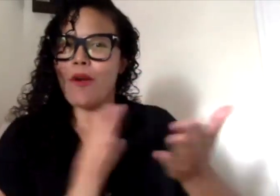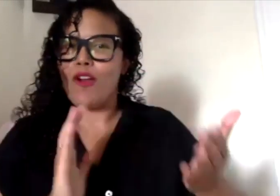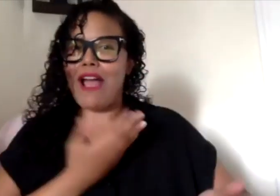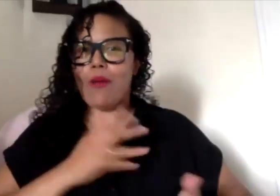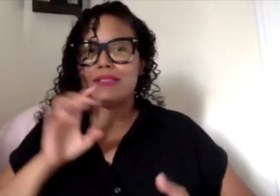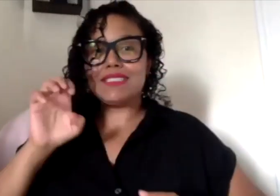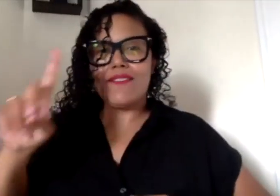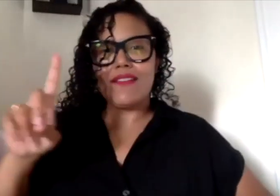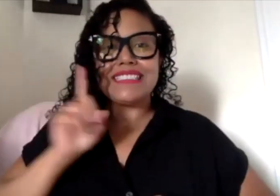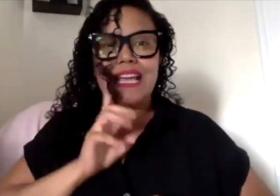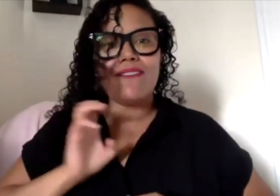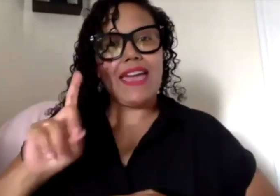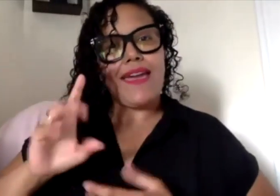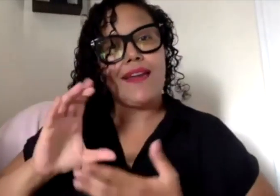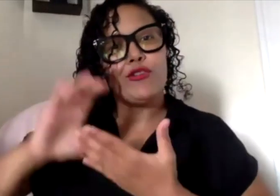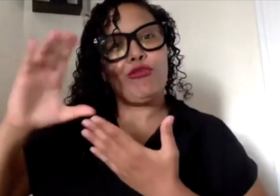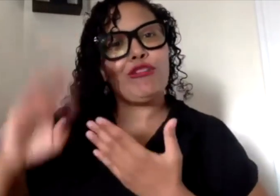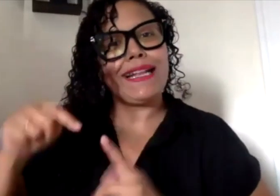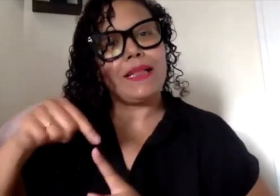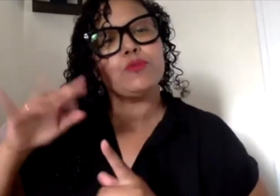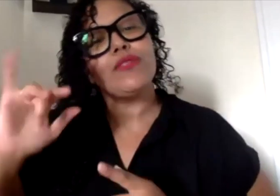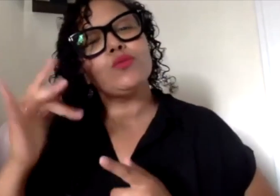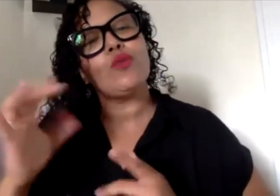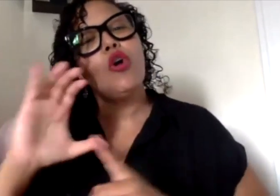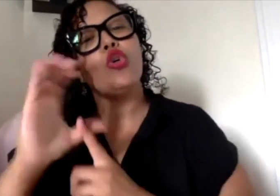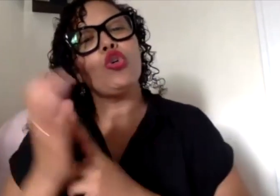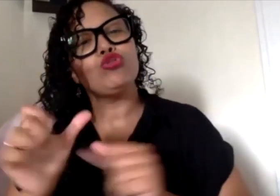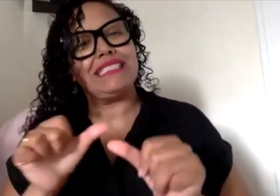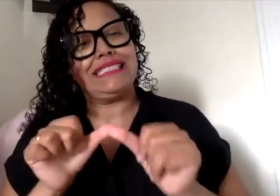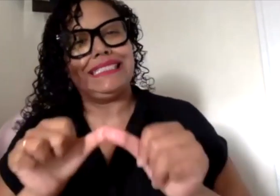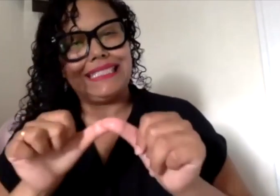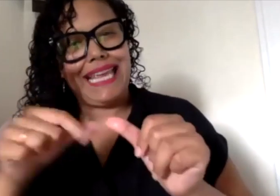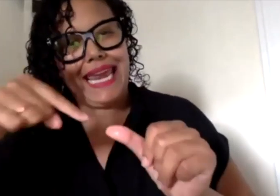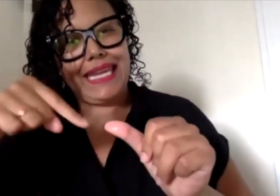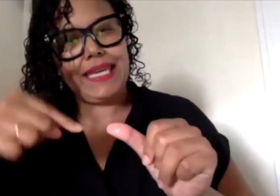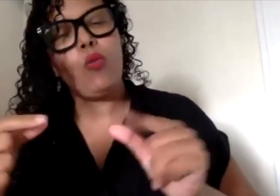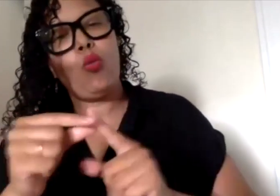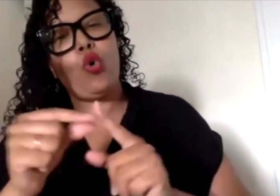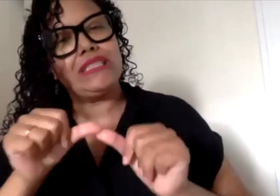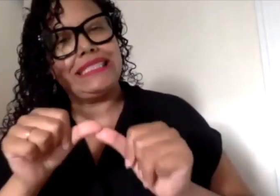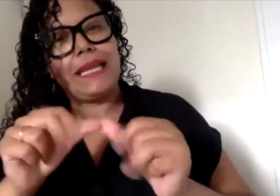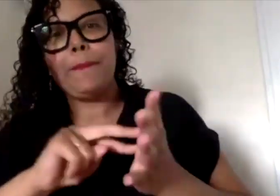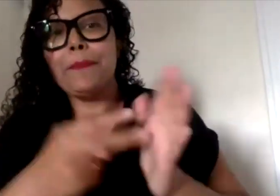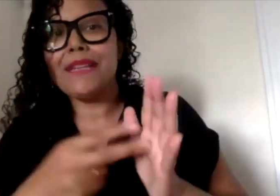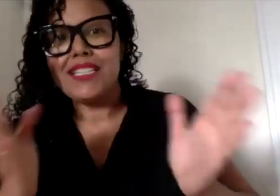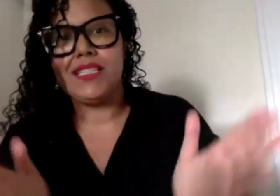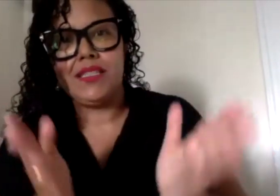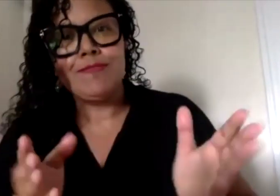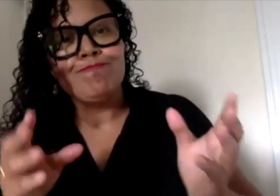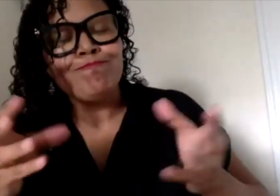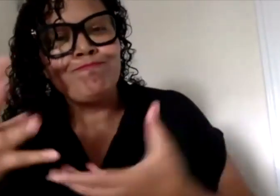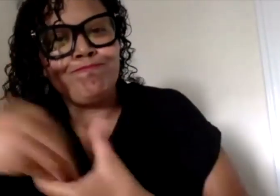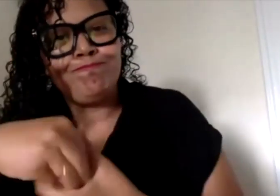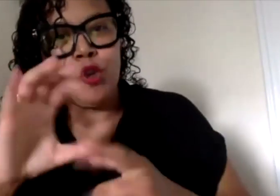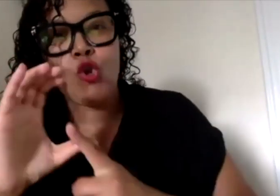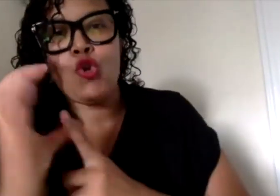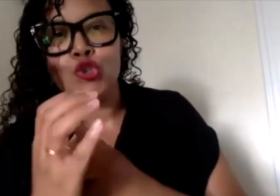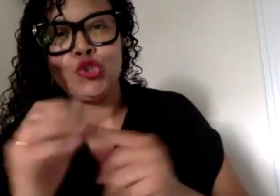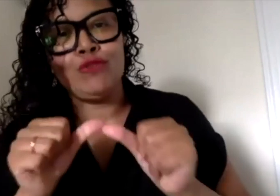include them. And so that's part of what we're looking at in our educational curriculum, making sure we maintain this